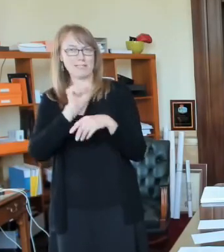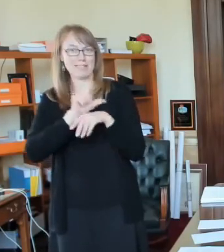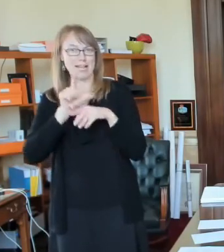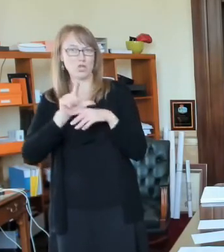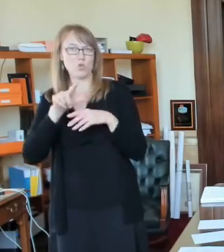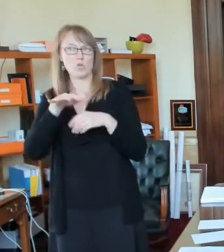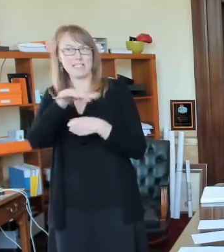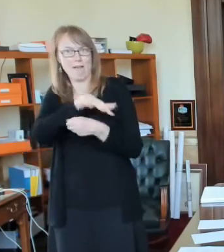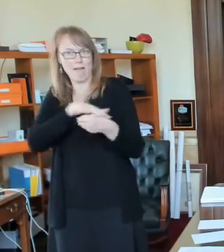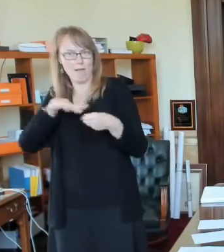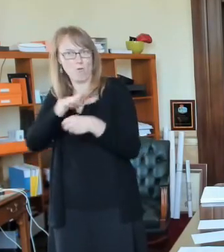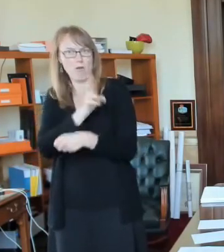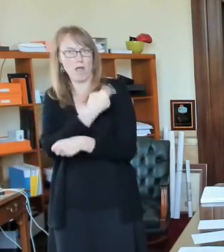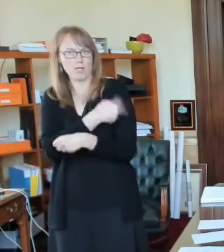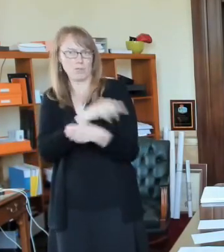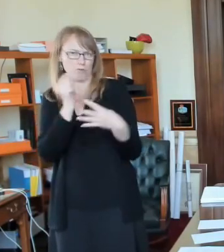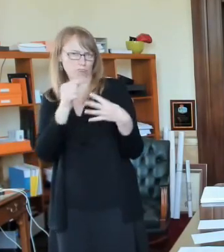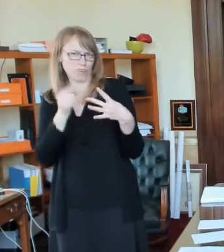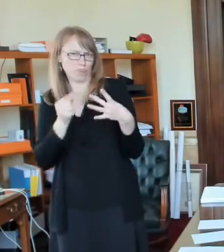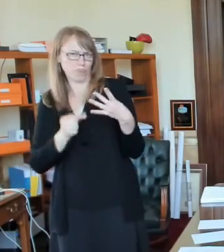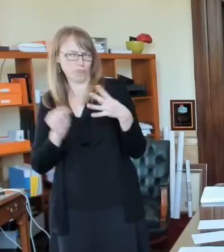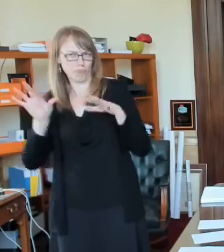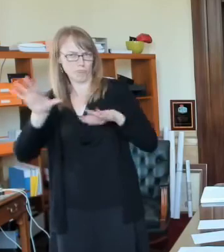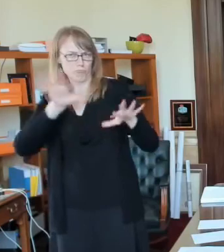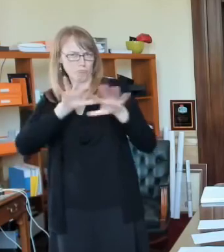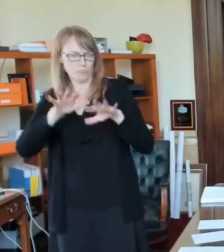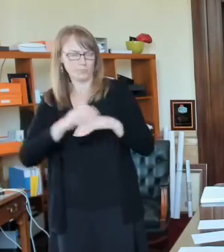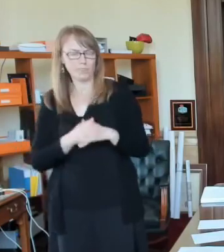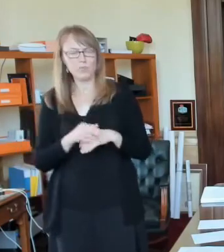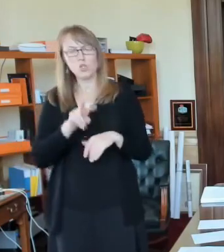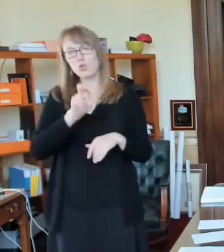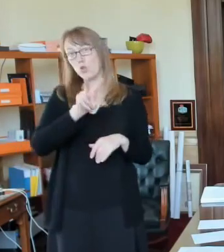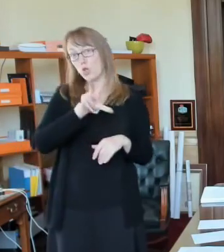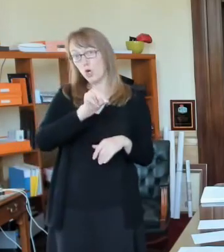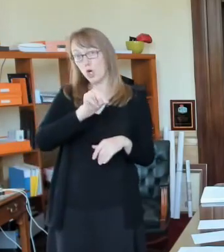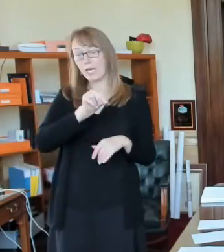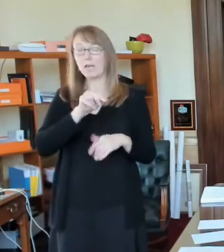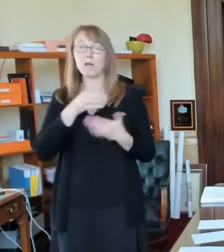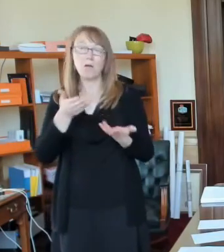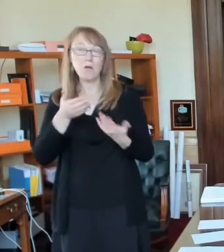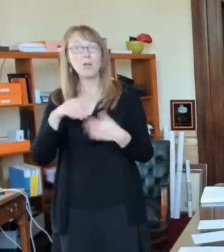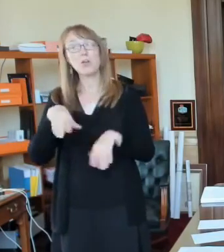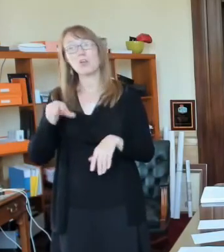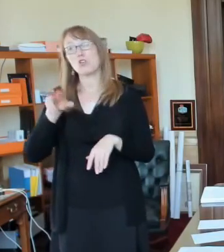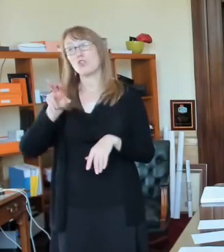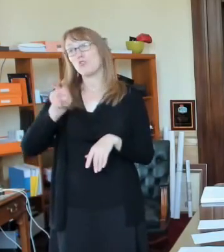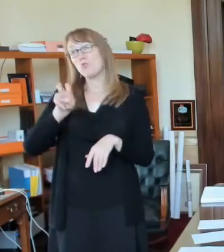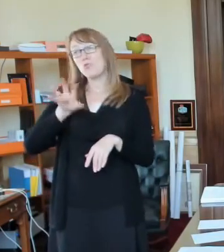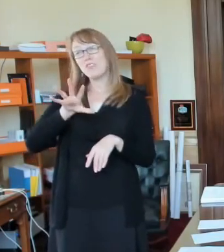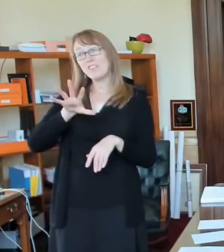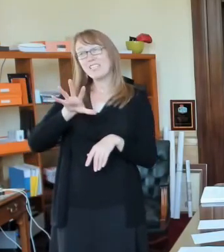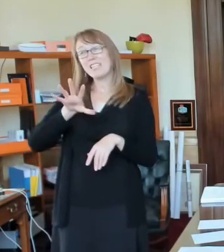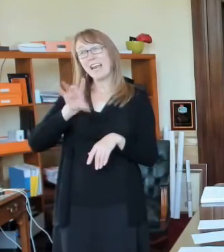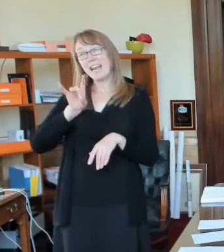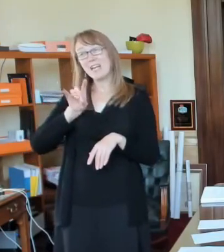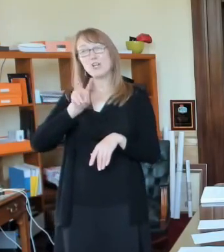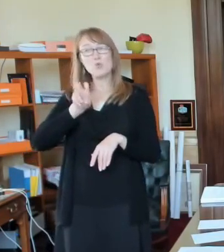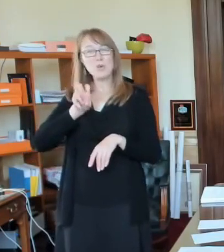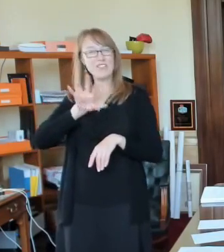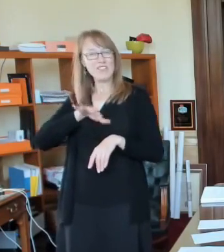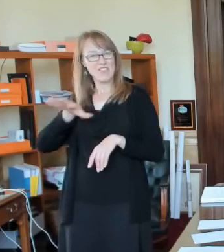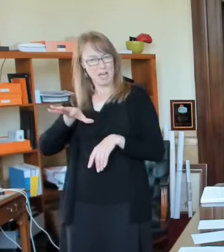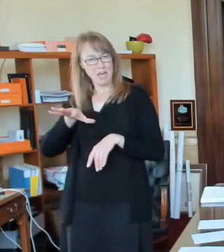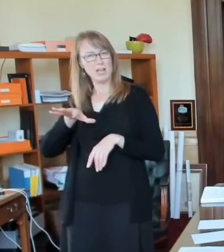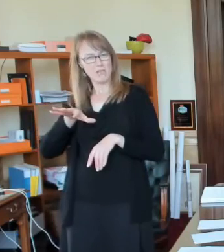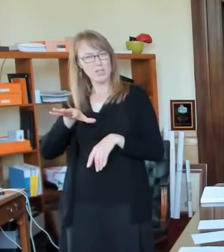those hospital numbers always are. But it was 230, 258, 247, 255. So you can